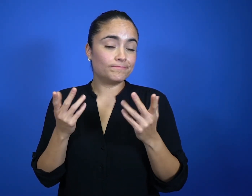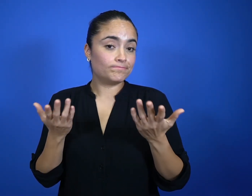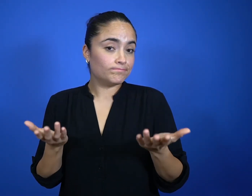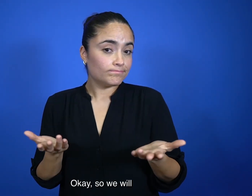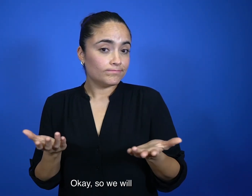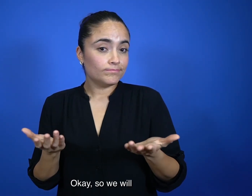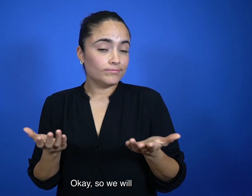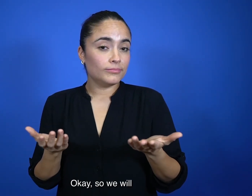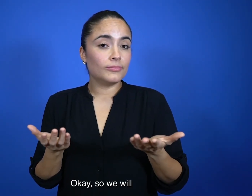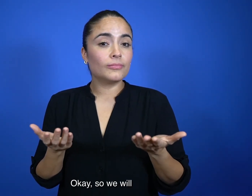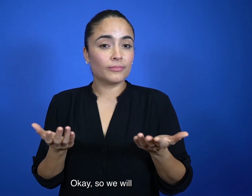Okay,